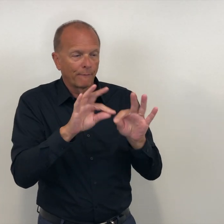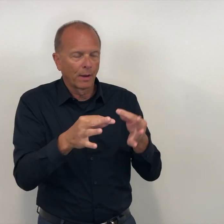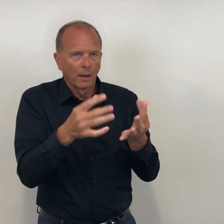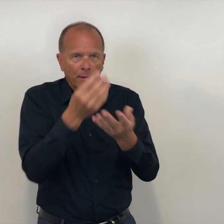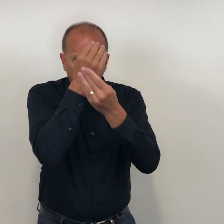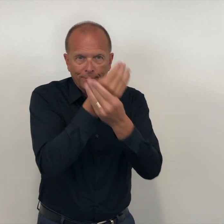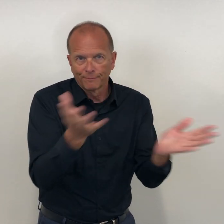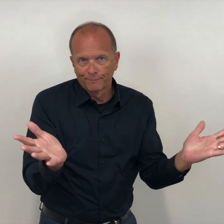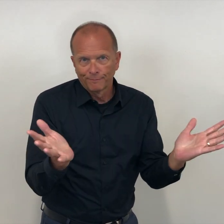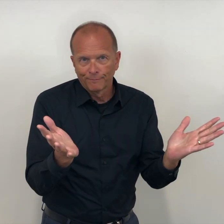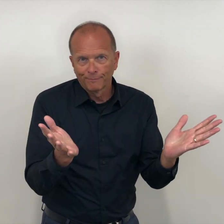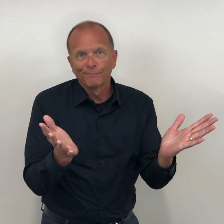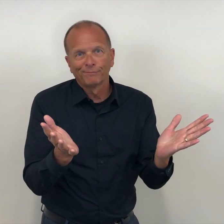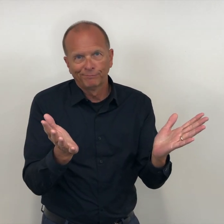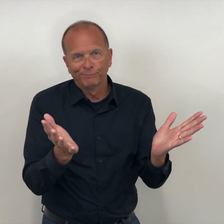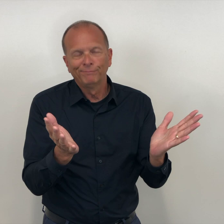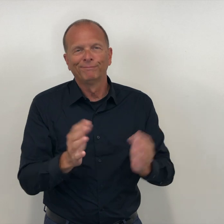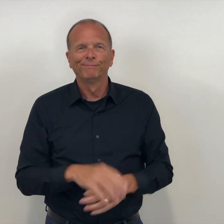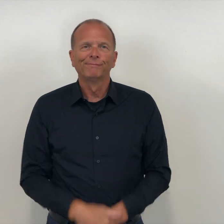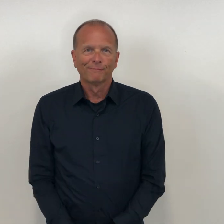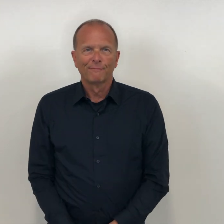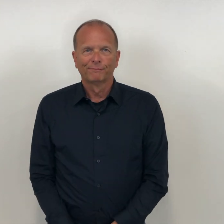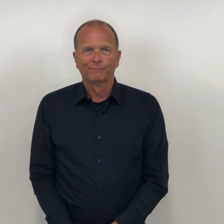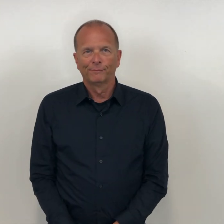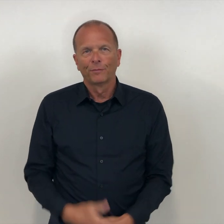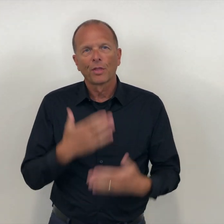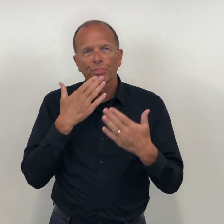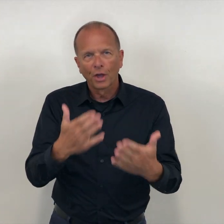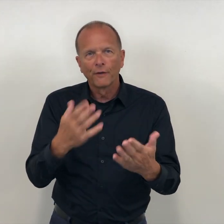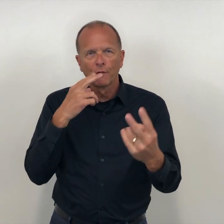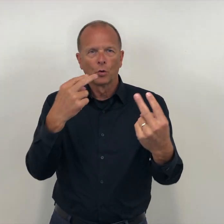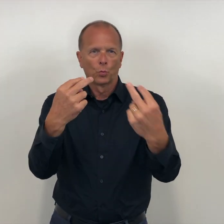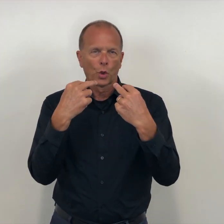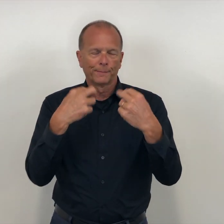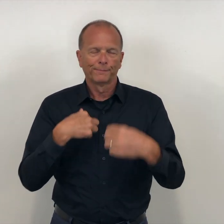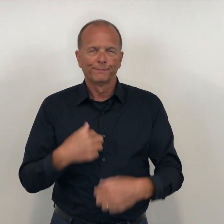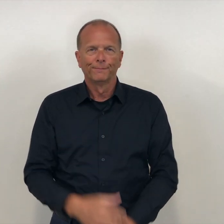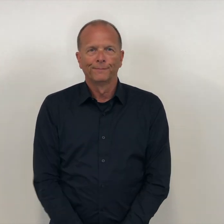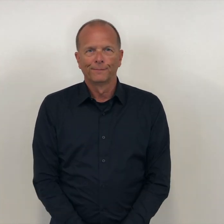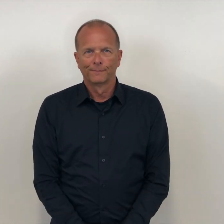individuals or family members listed by name on that form. Thank you for watching.